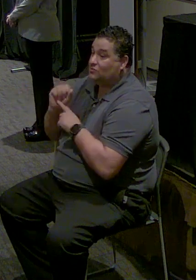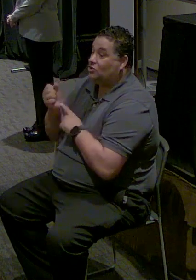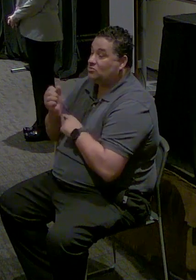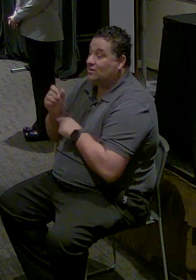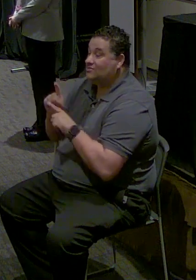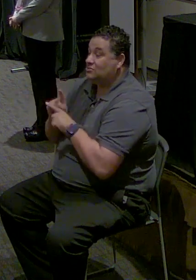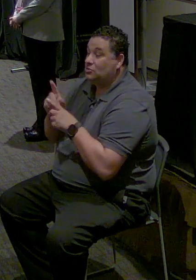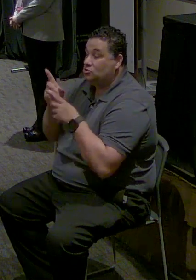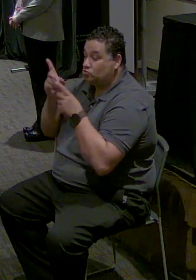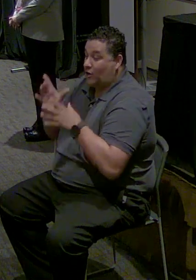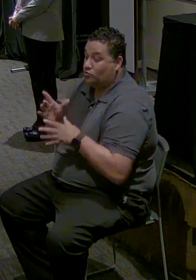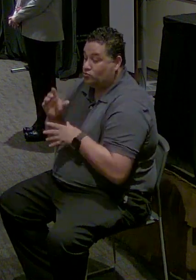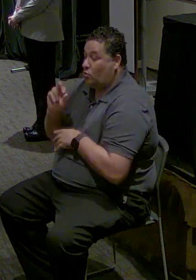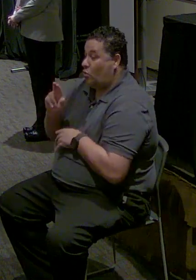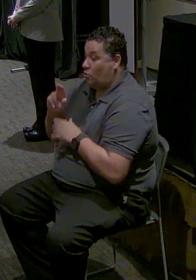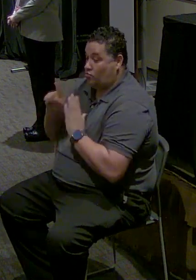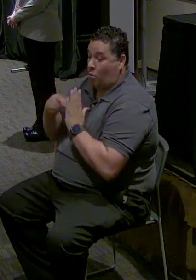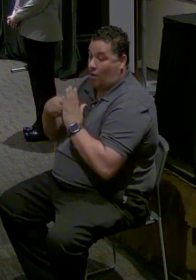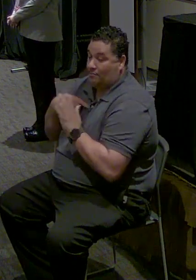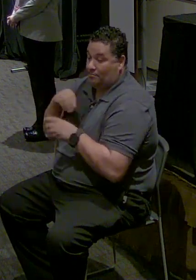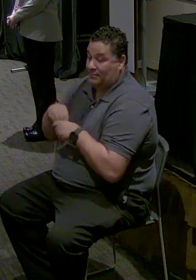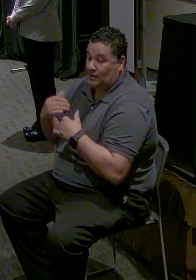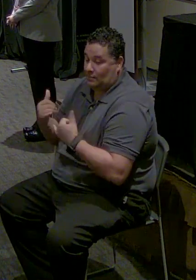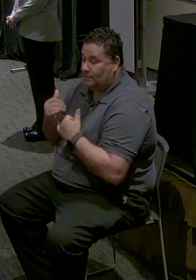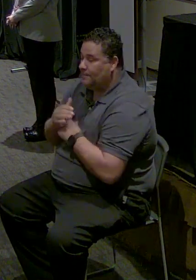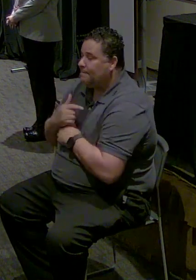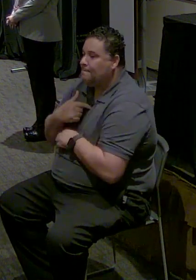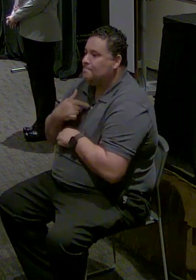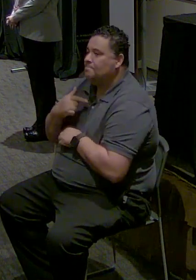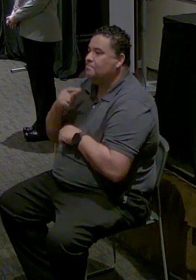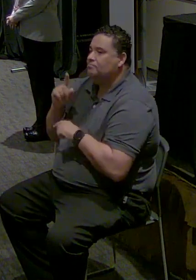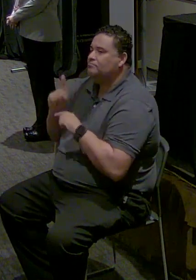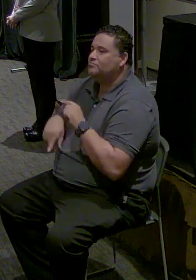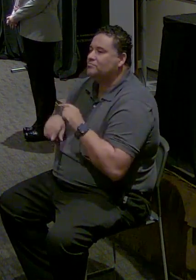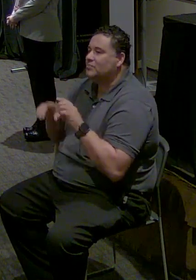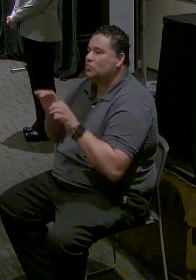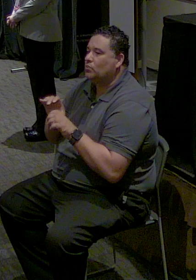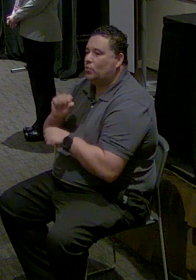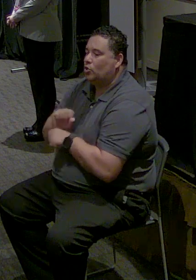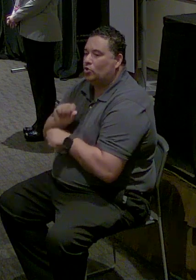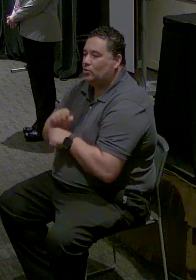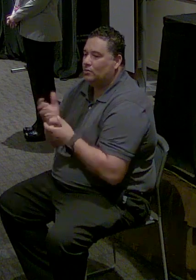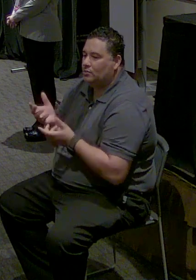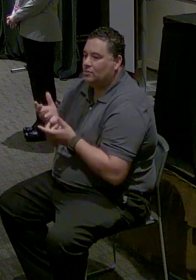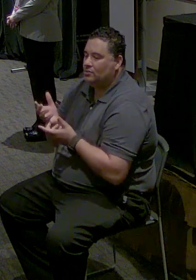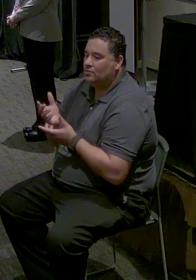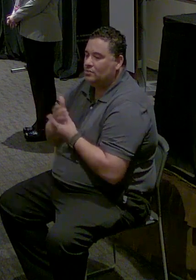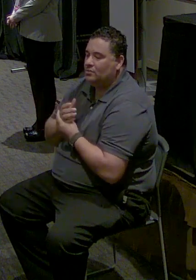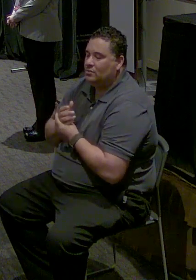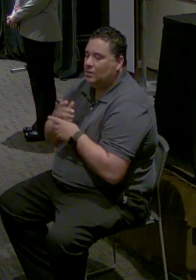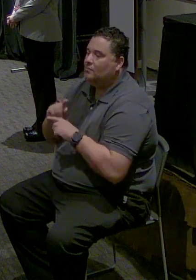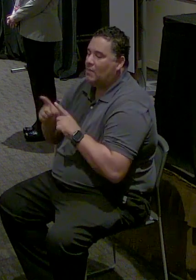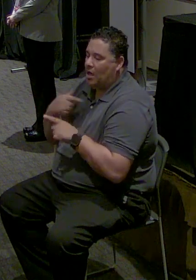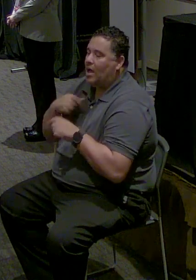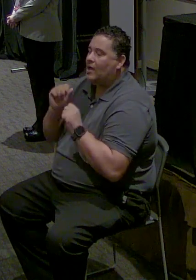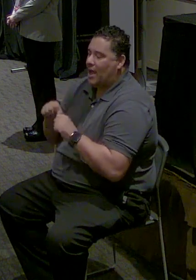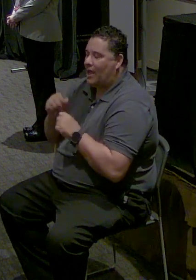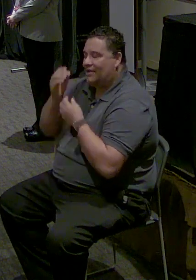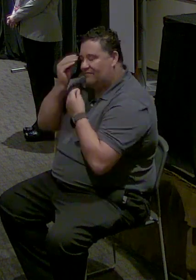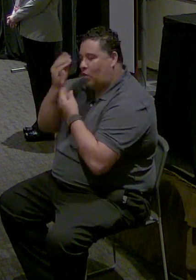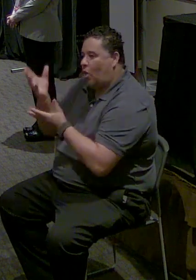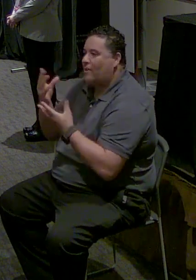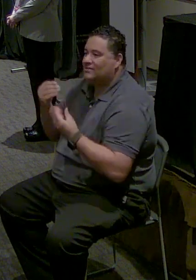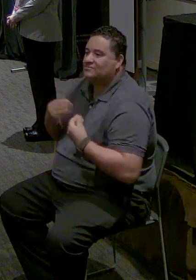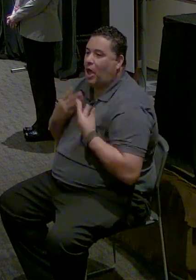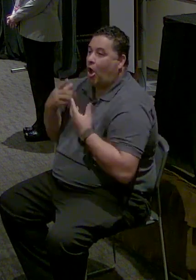director or in the role that I'm in now, I can't do the work, but I can inform and